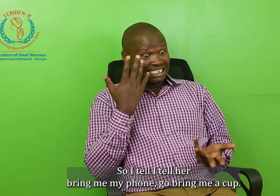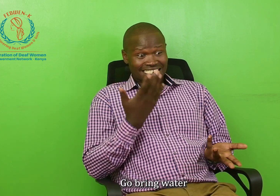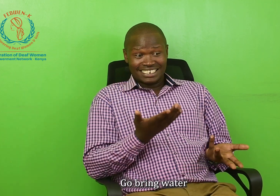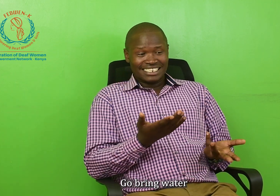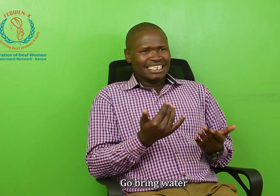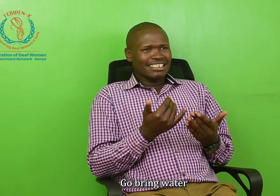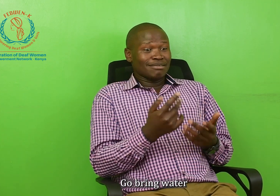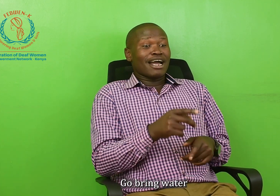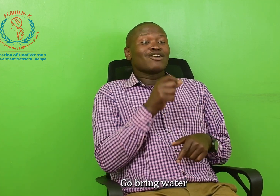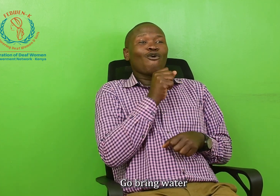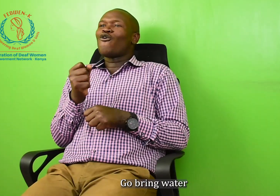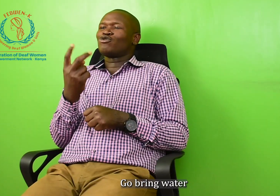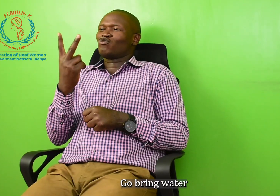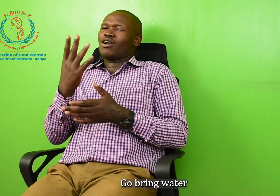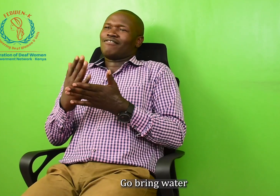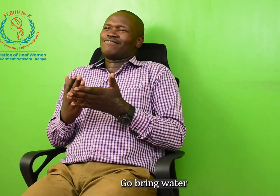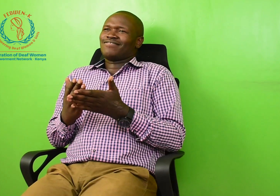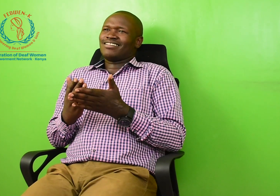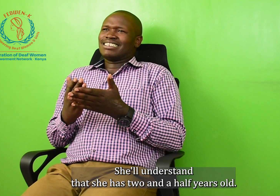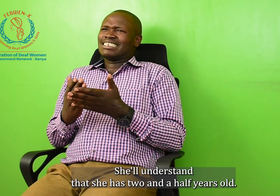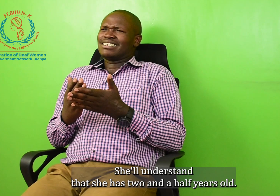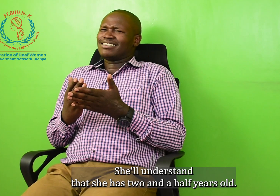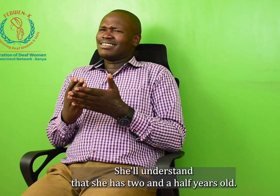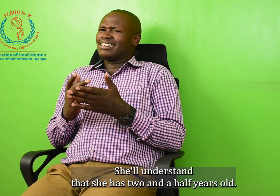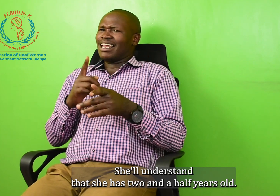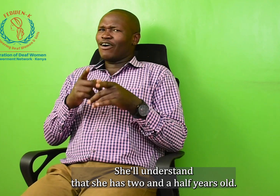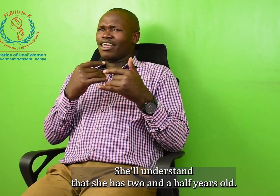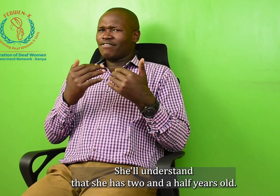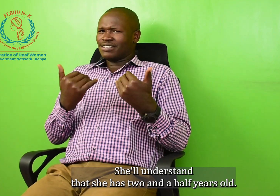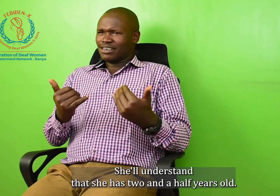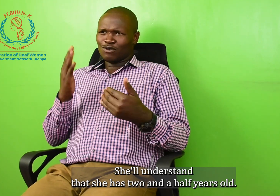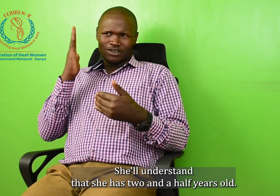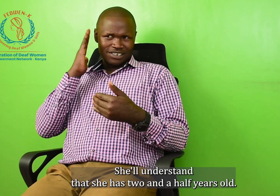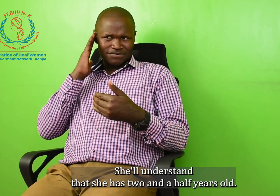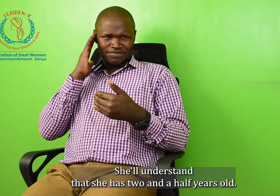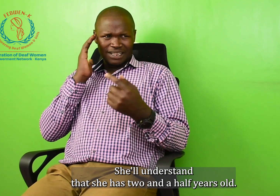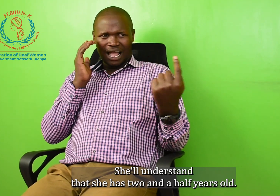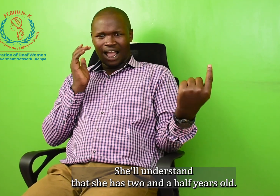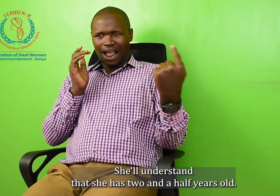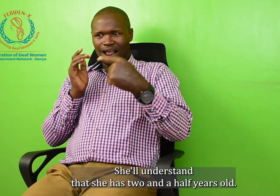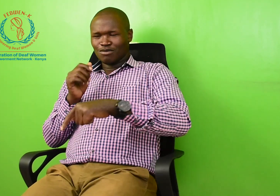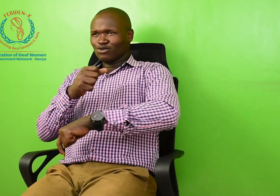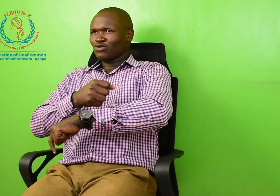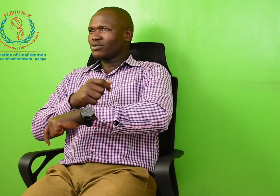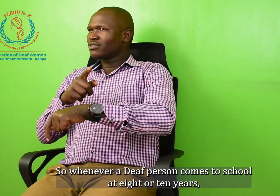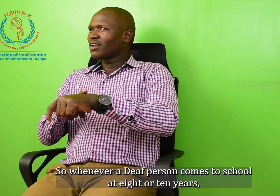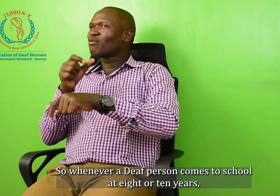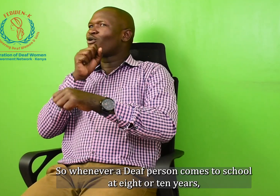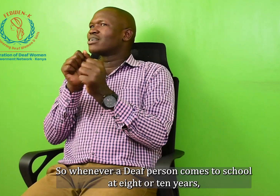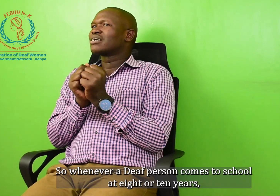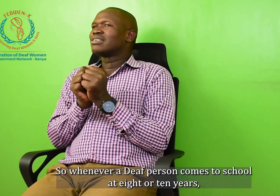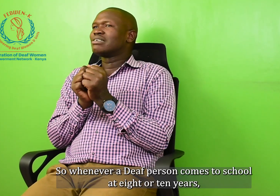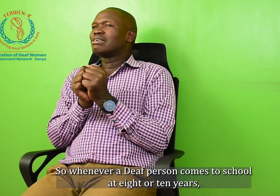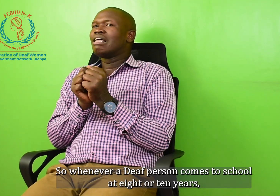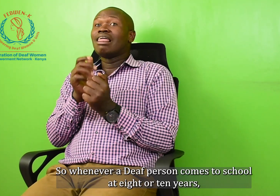go bring me water, she'll be able to, she'll understand. And she's 2.5 years old. So whenever a deaf person